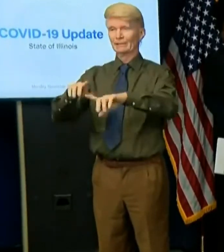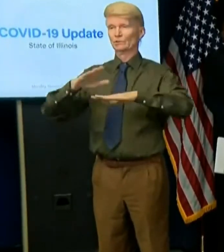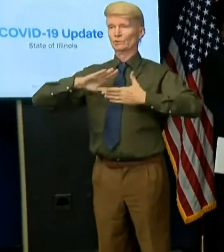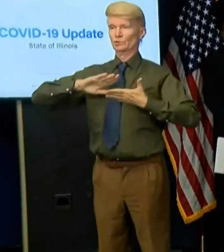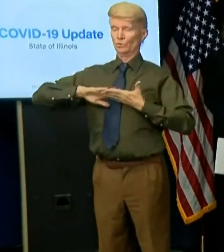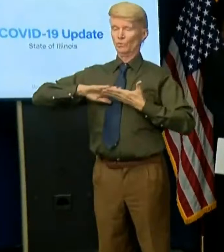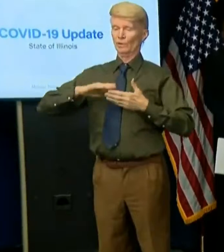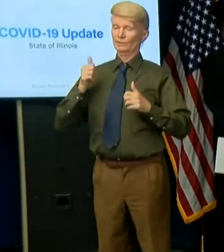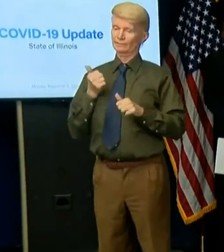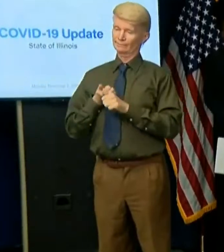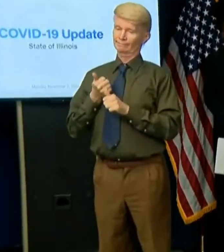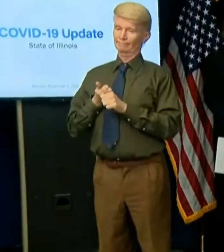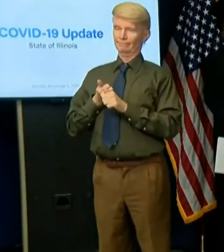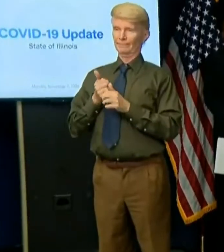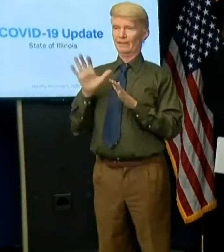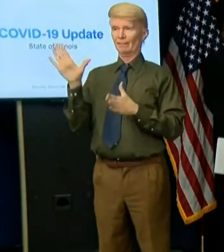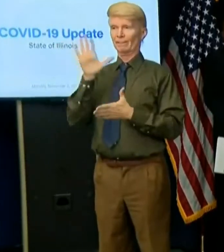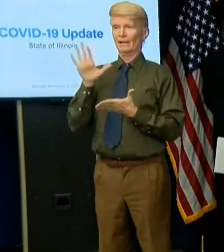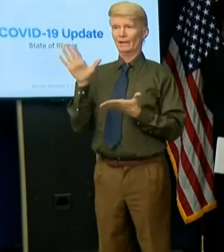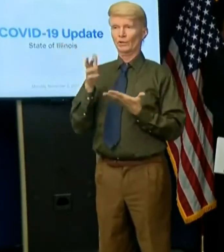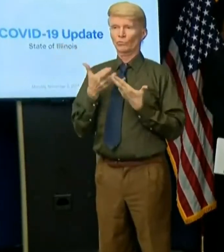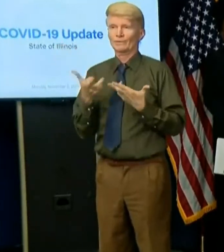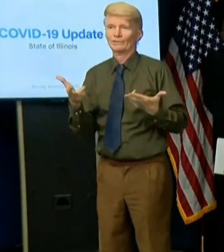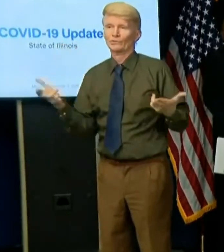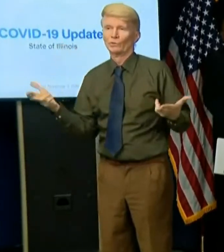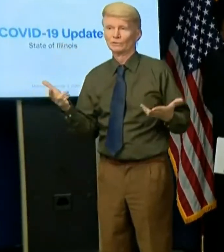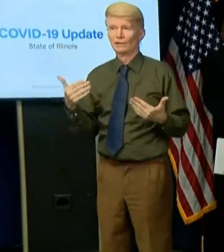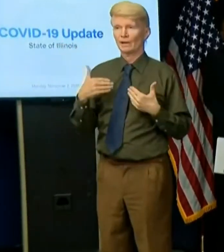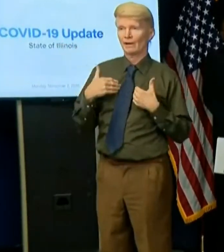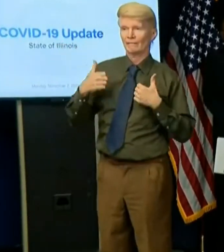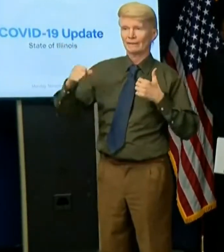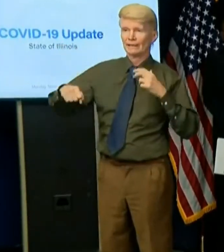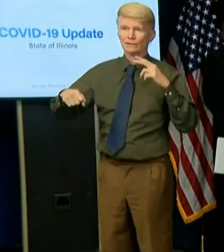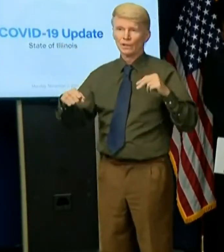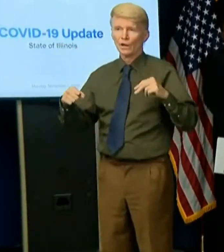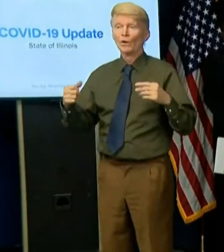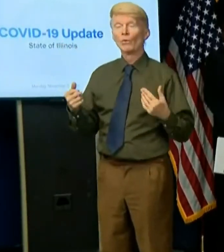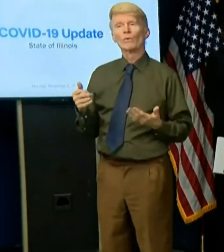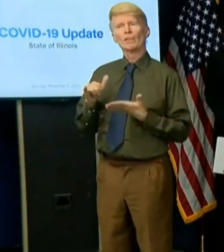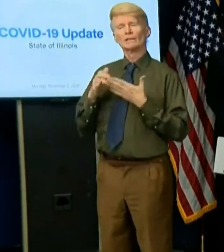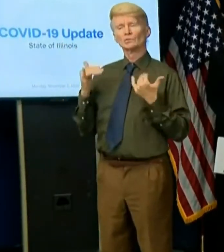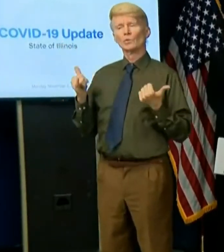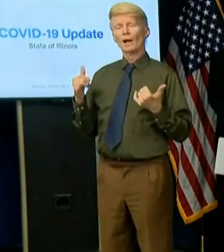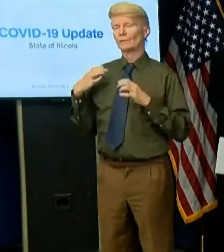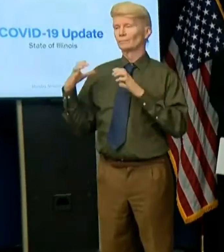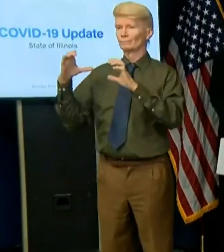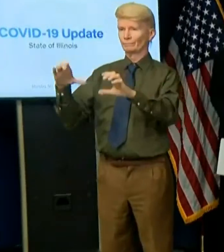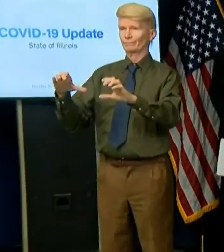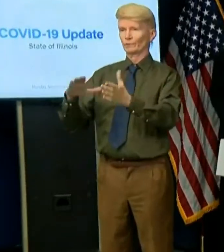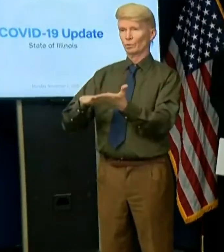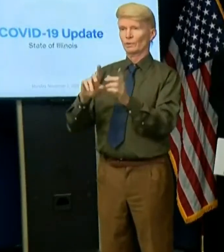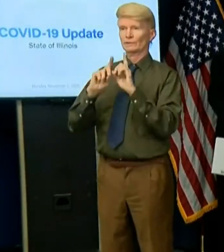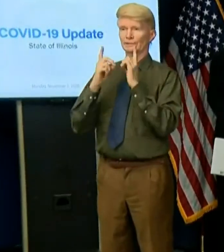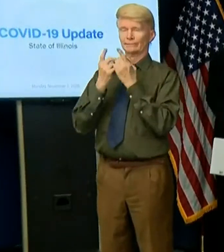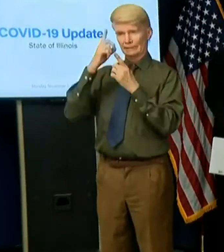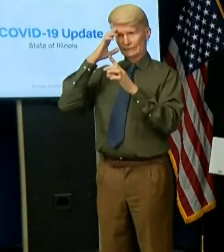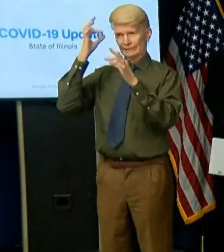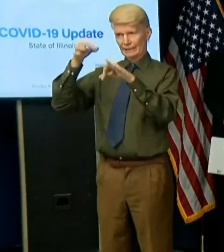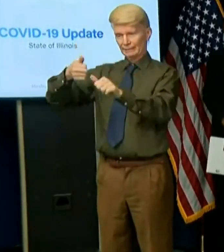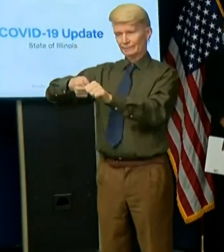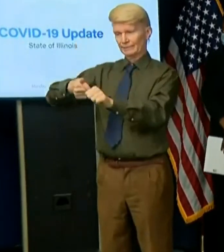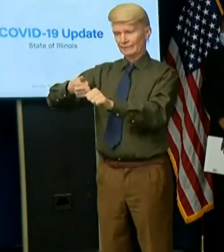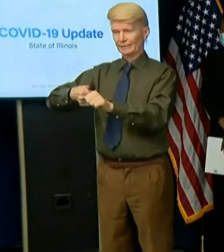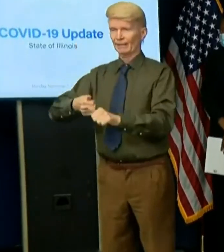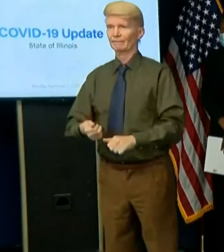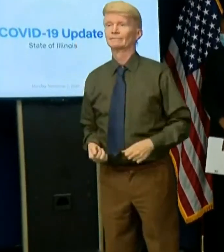and resources available. So that's why we let local school districts make those decisions. We'll take